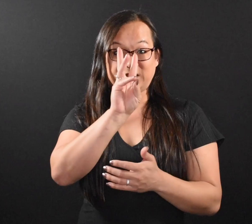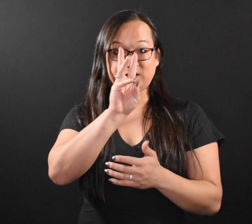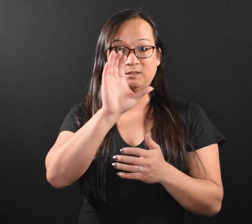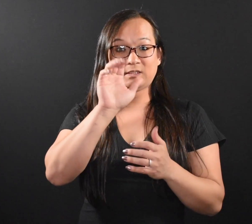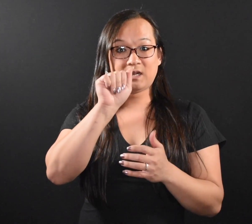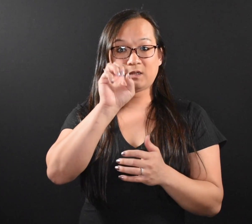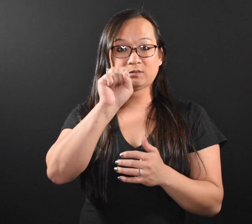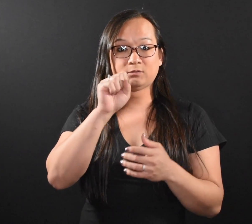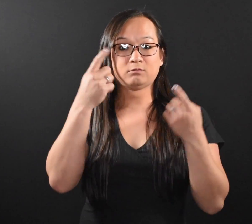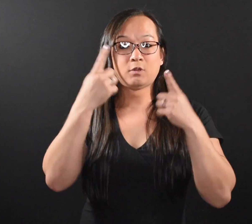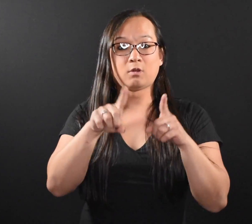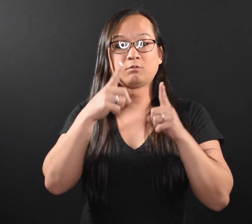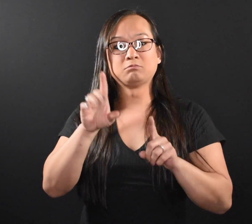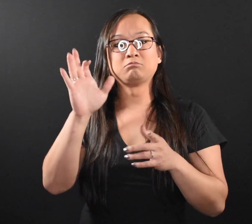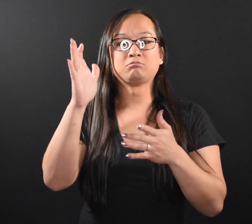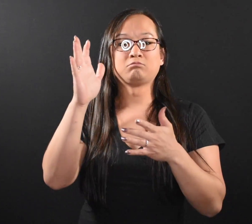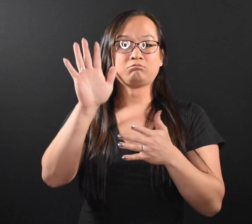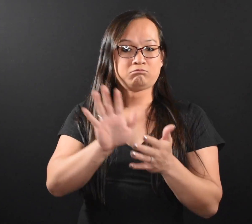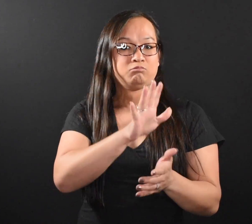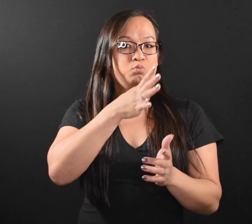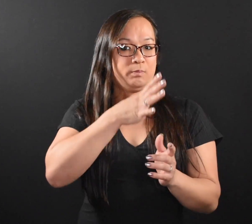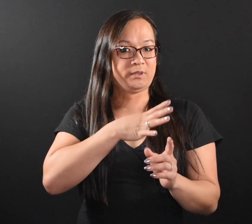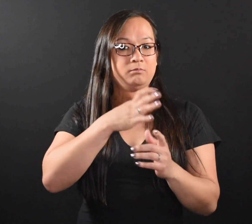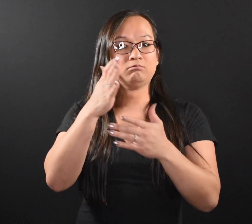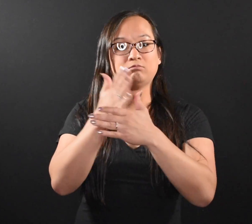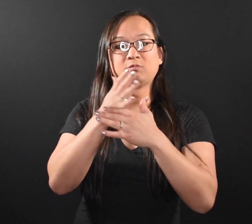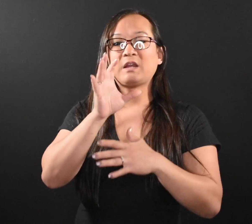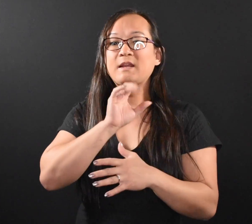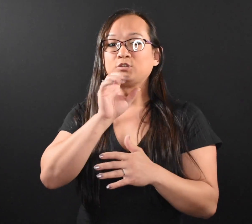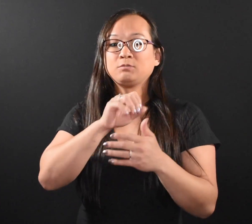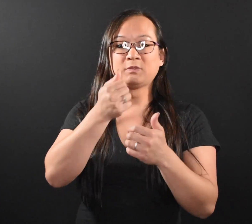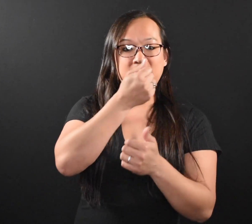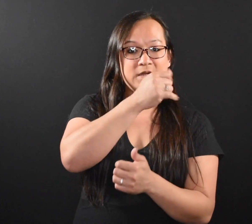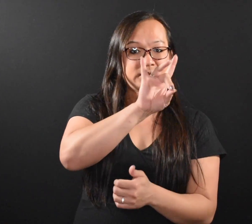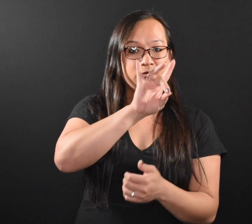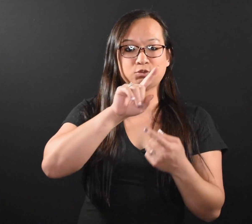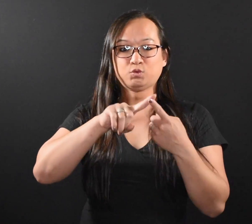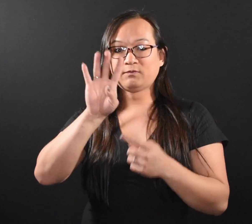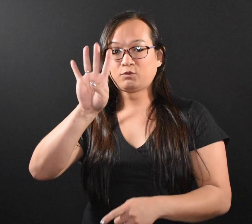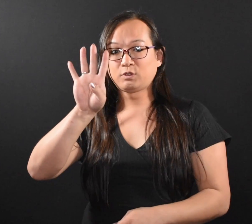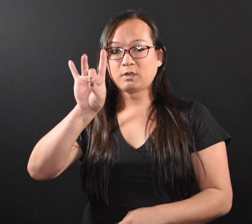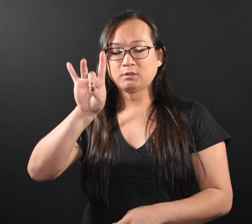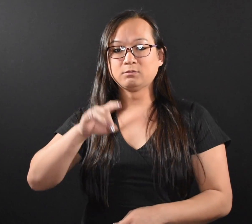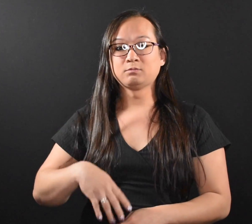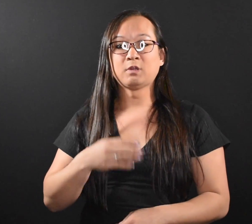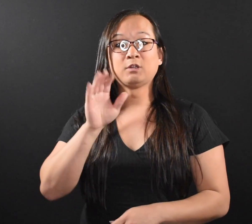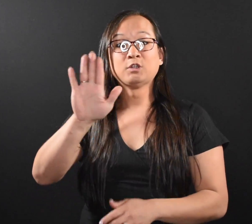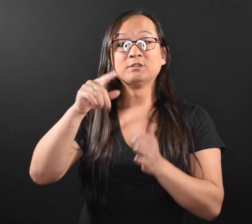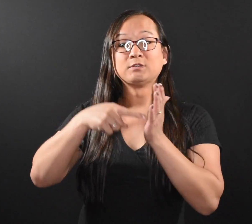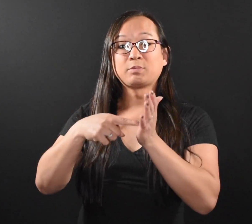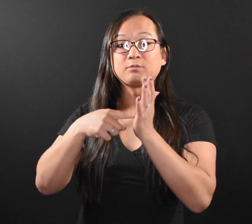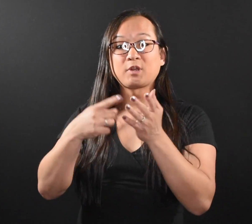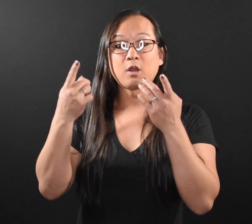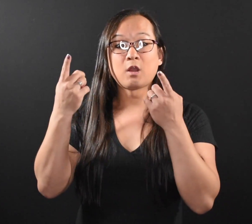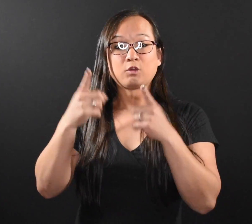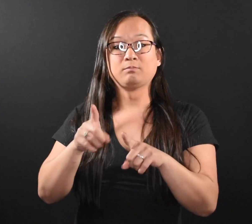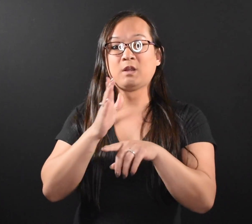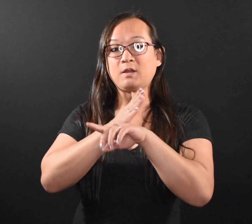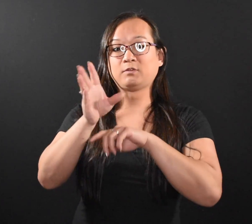vaccine. All 6 cases occurred among women between the ages of 18 and 48, and symptoms occurred 6 to